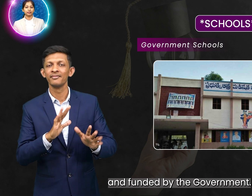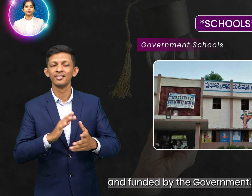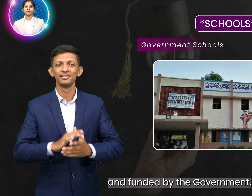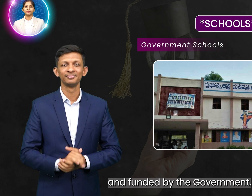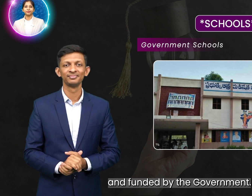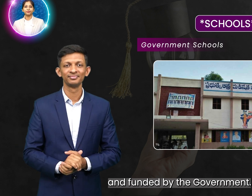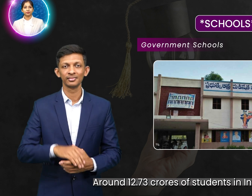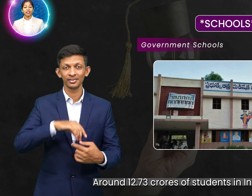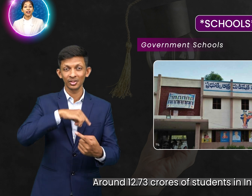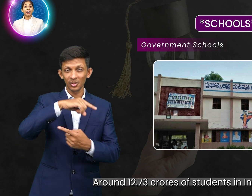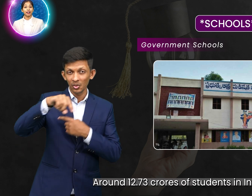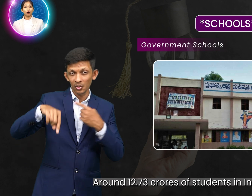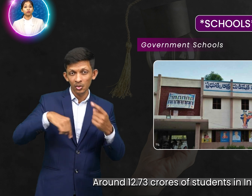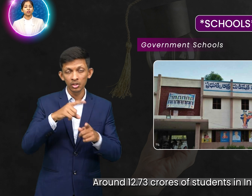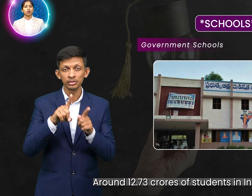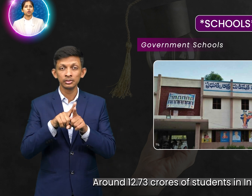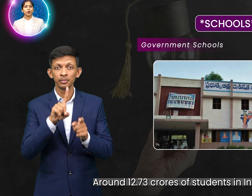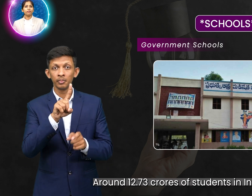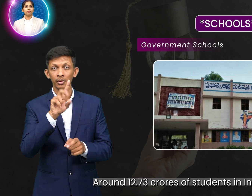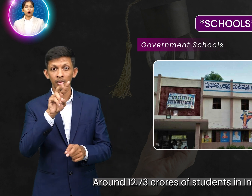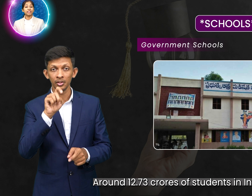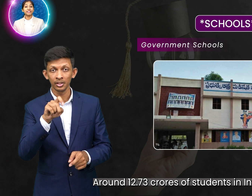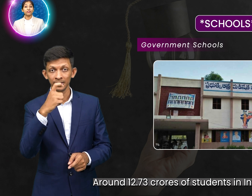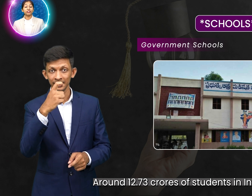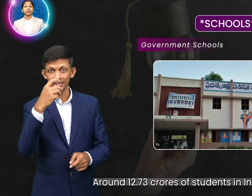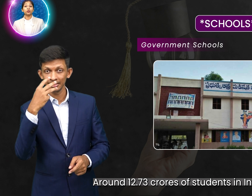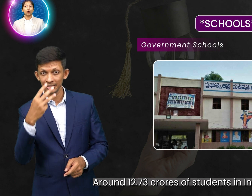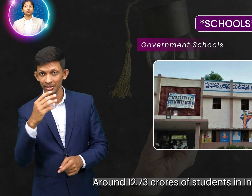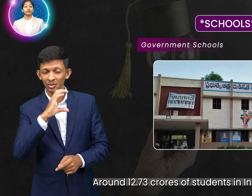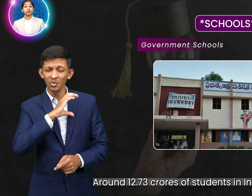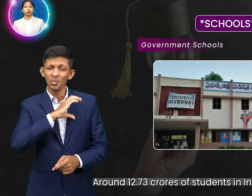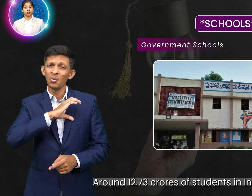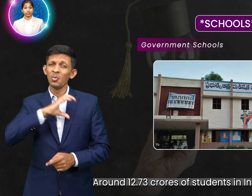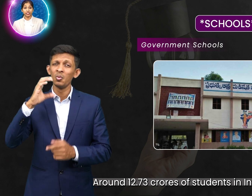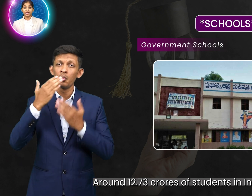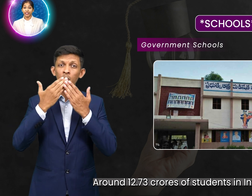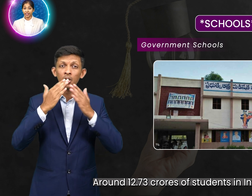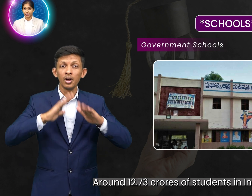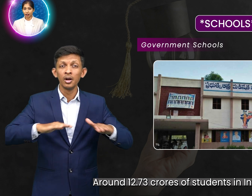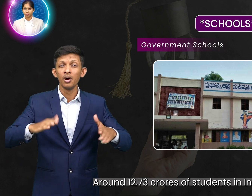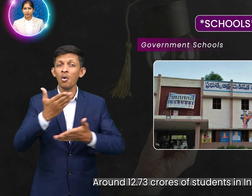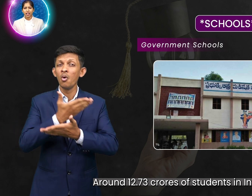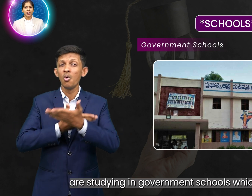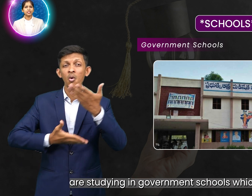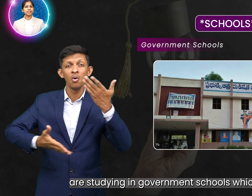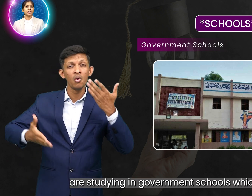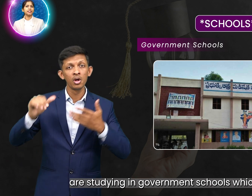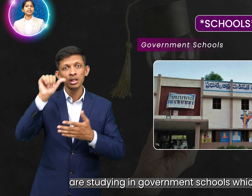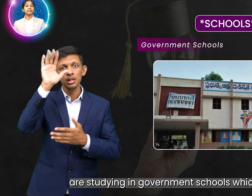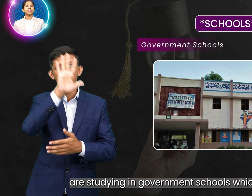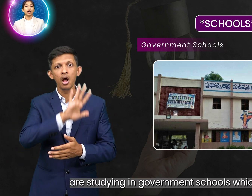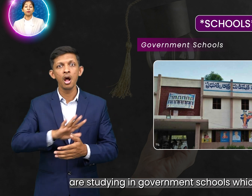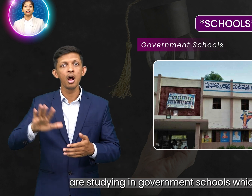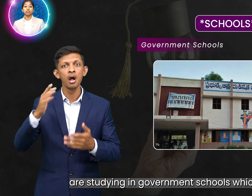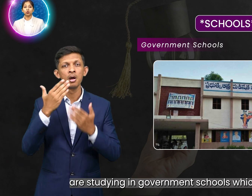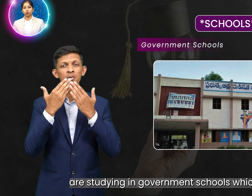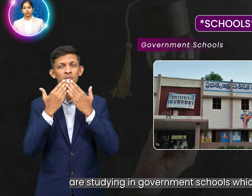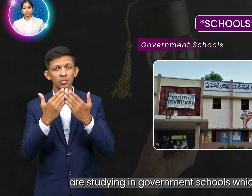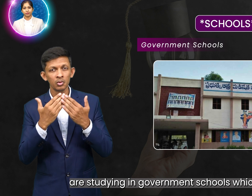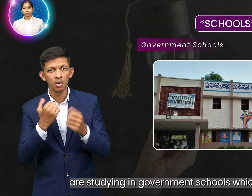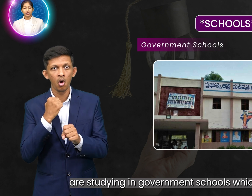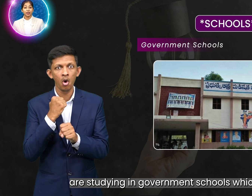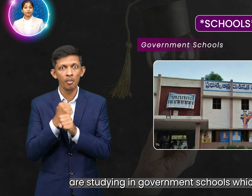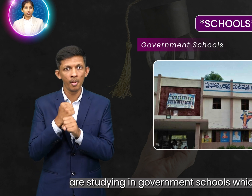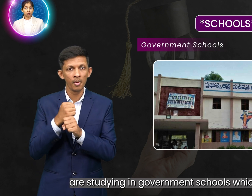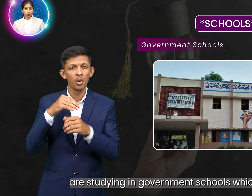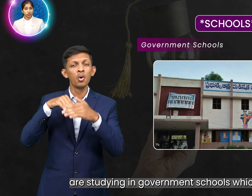government. Around 12.73 crores of students in India are studying in government